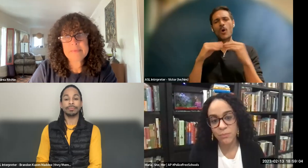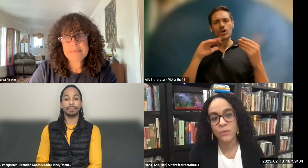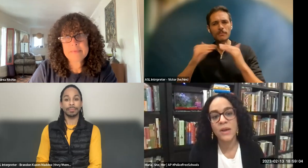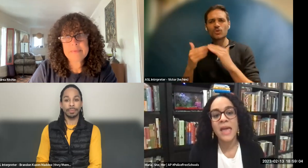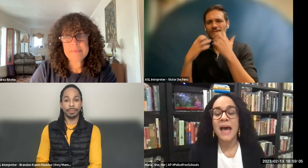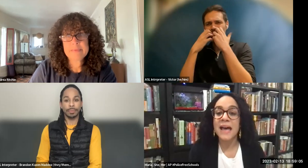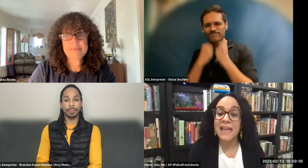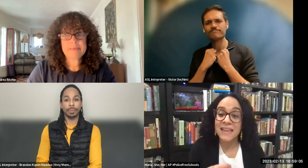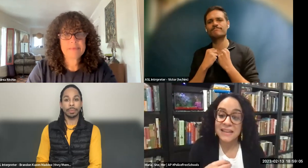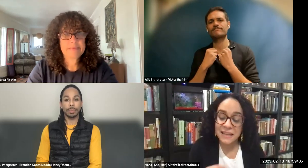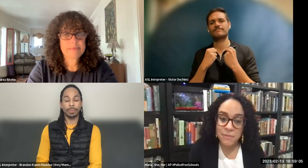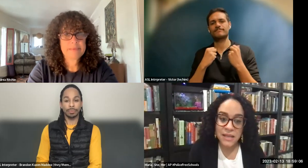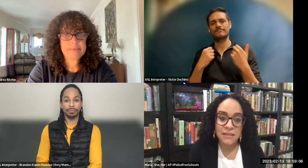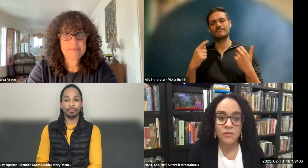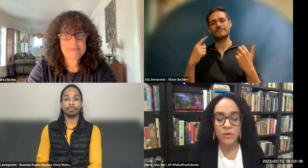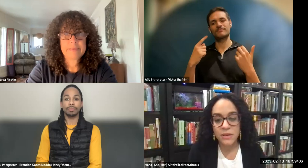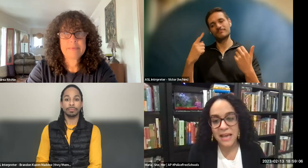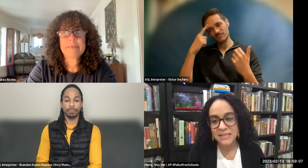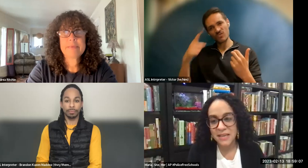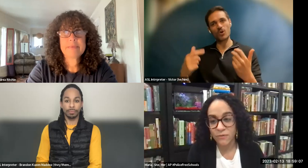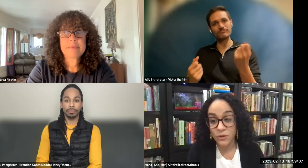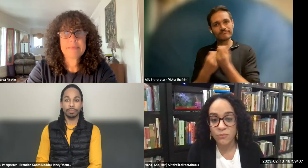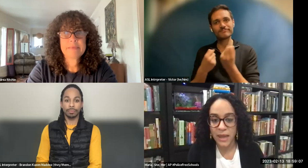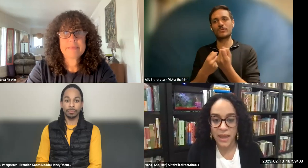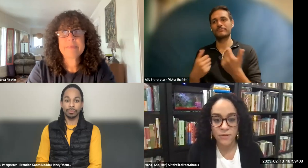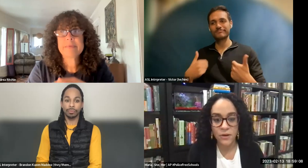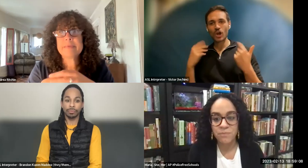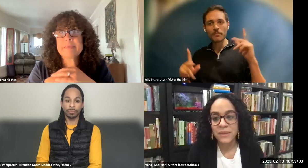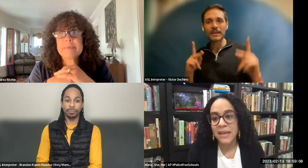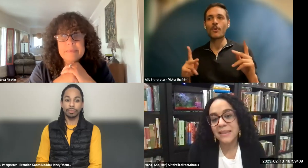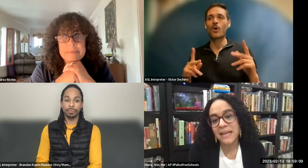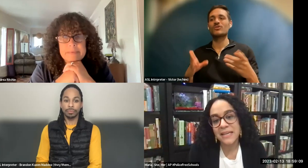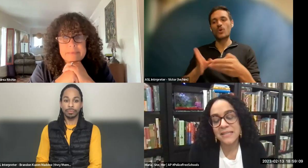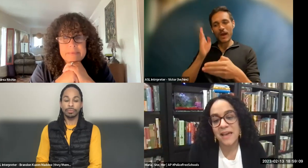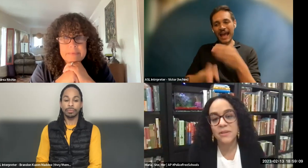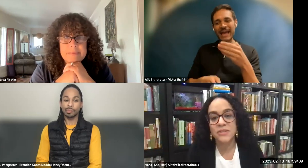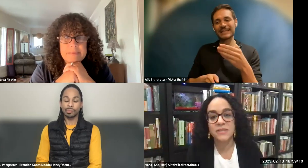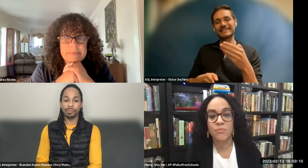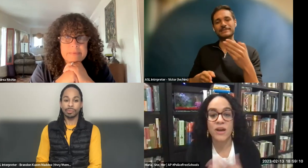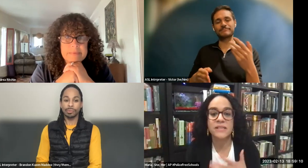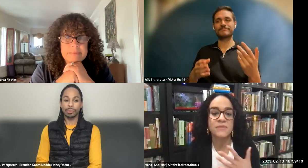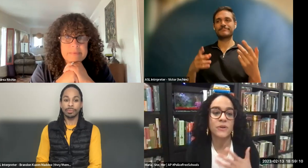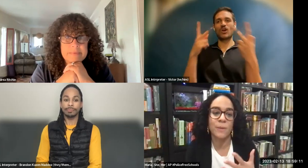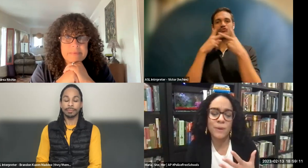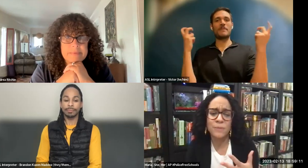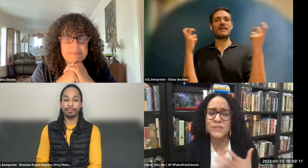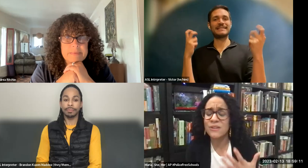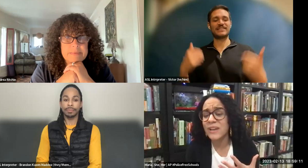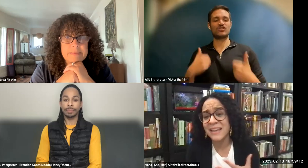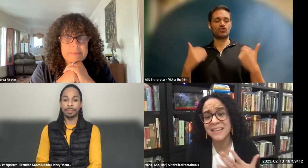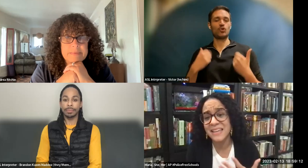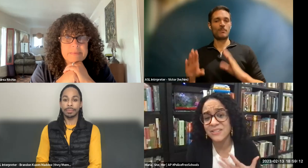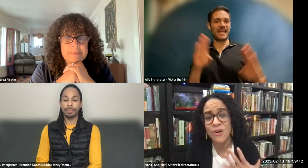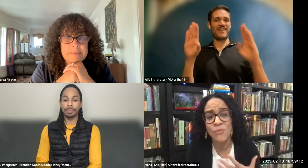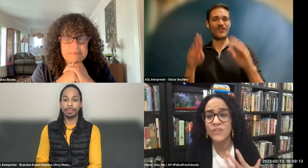young people, and that eliminate the criminalizing of youth behavior, and that it establishes a process for young people to